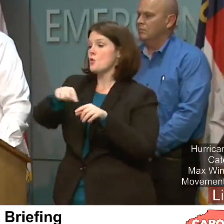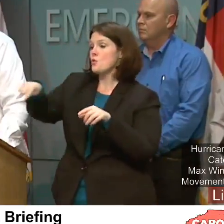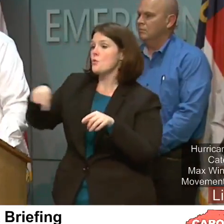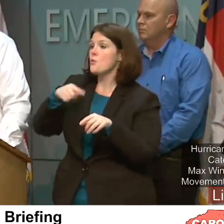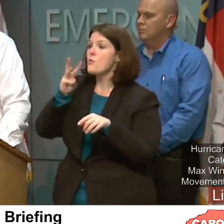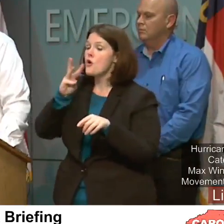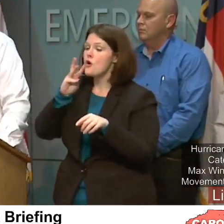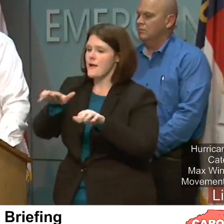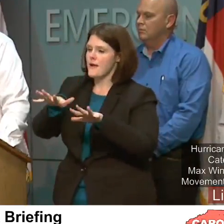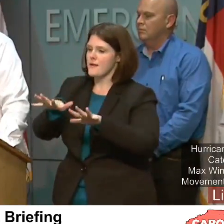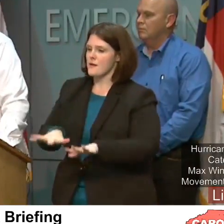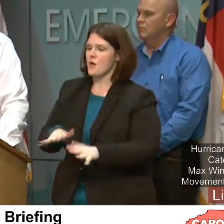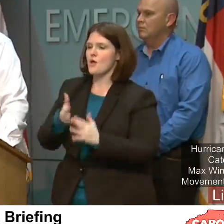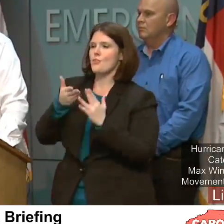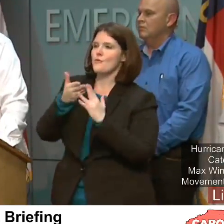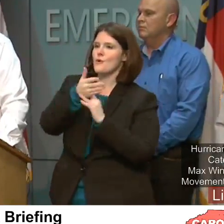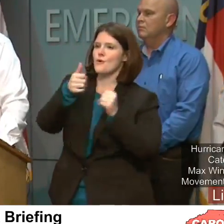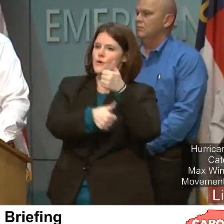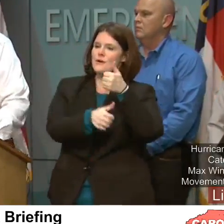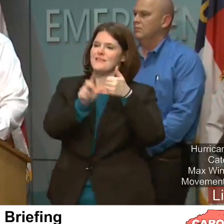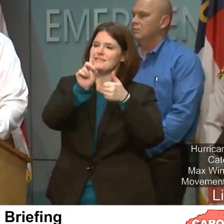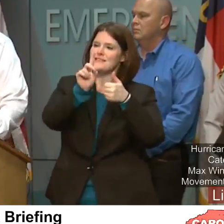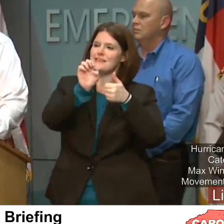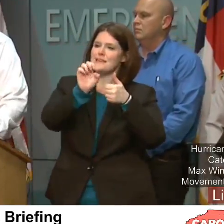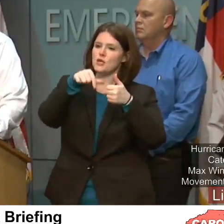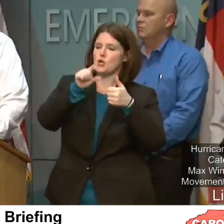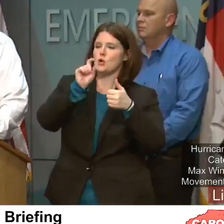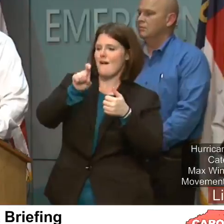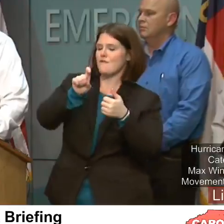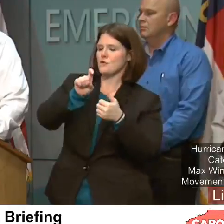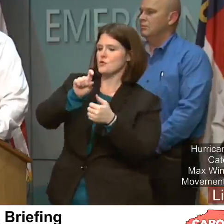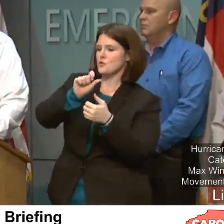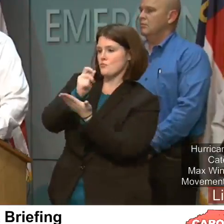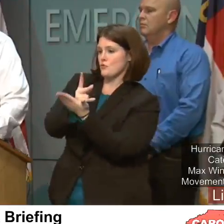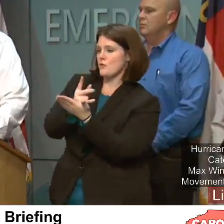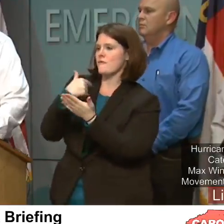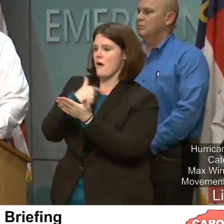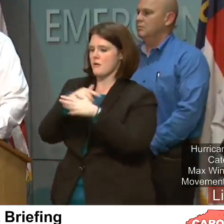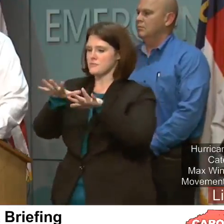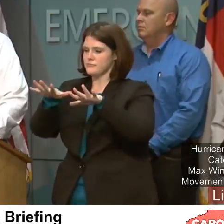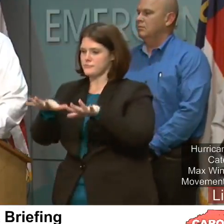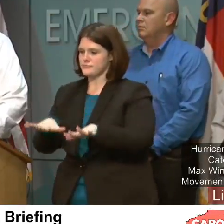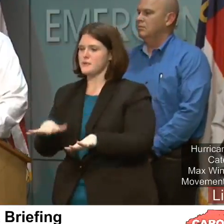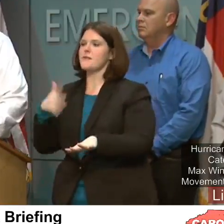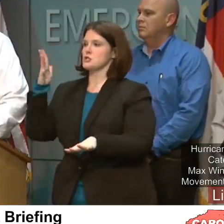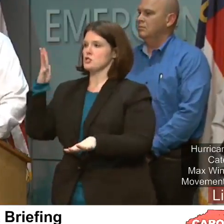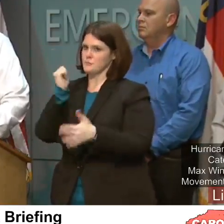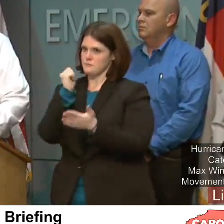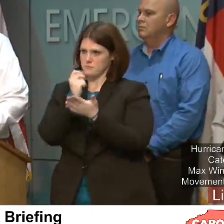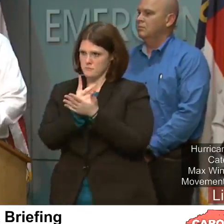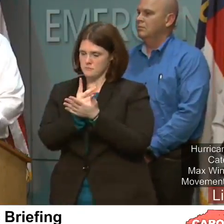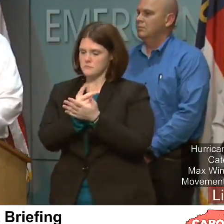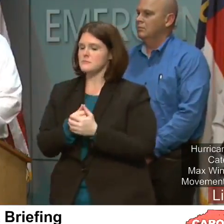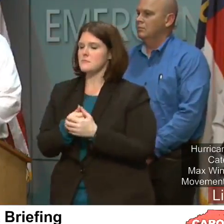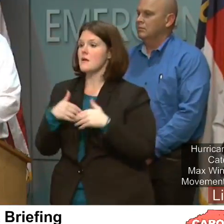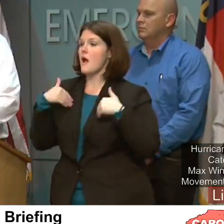of DEQ for the precise application of nutrients to land, so we've done that. Animals are moved to higher